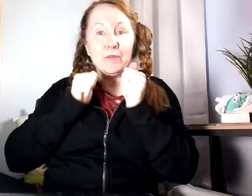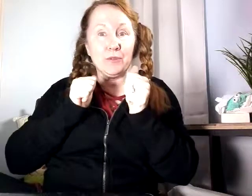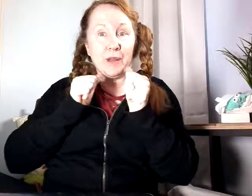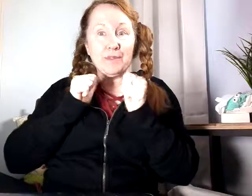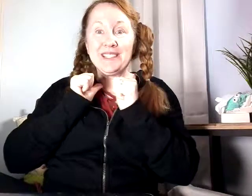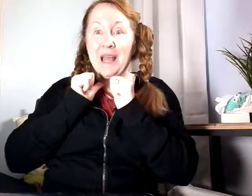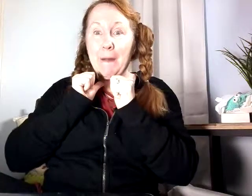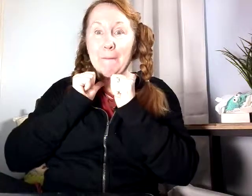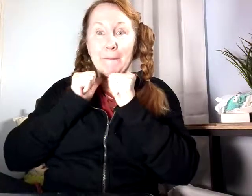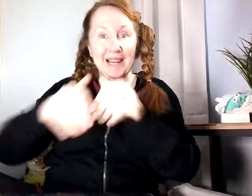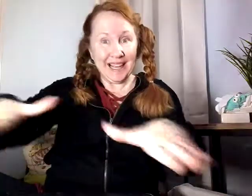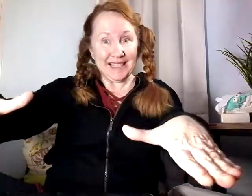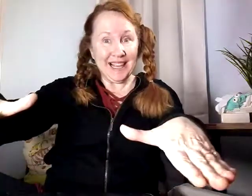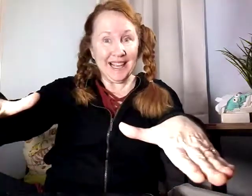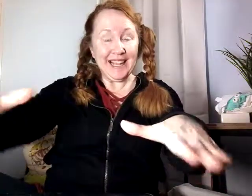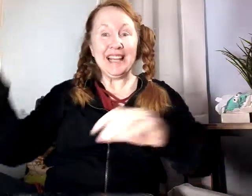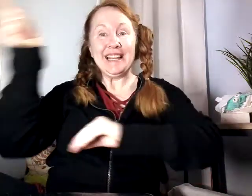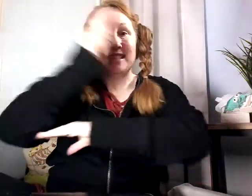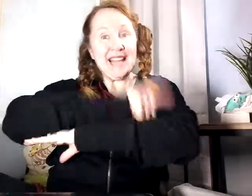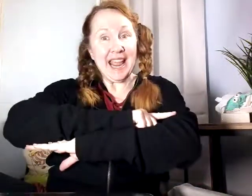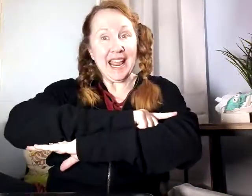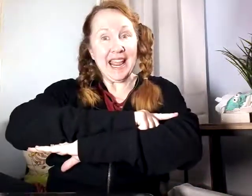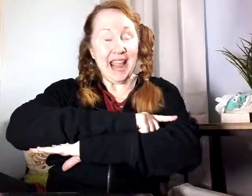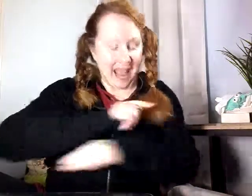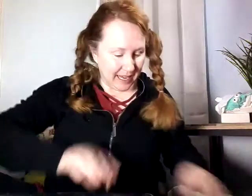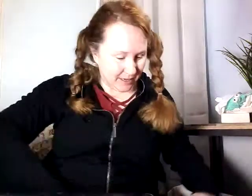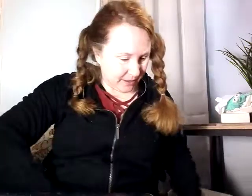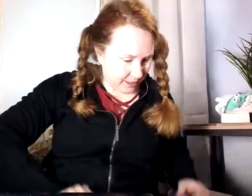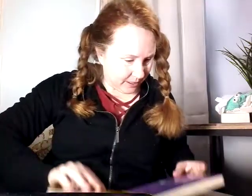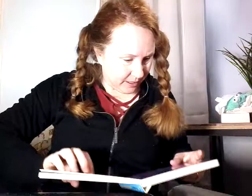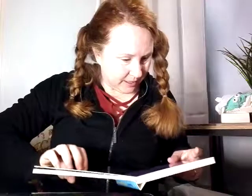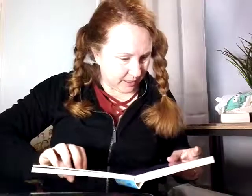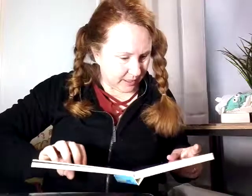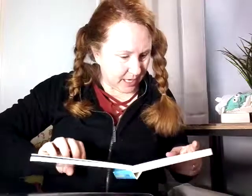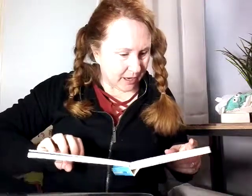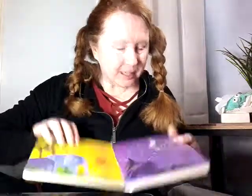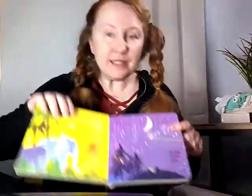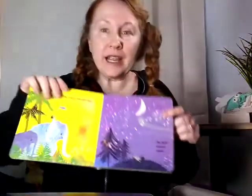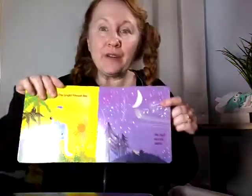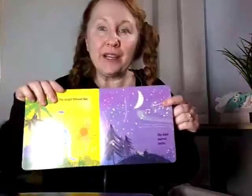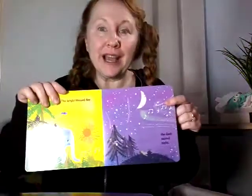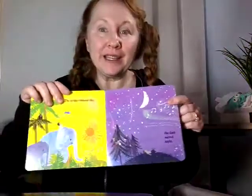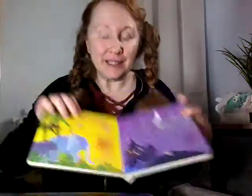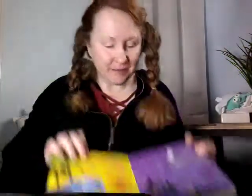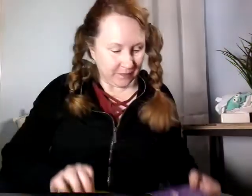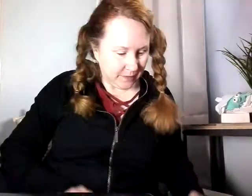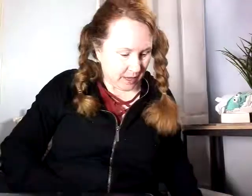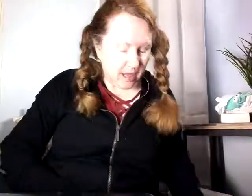two thumbs, blessed day and the dark sacred night.